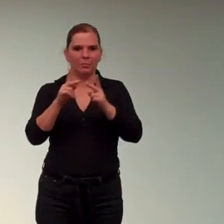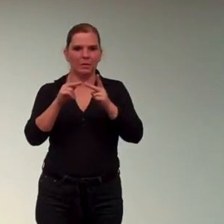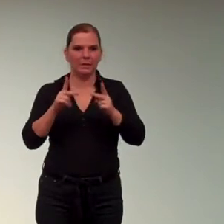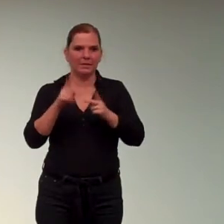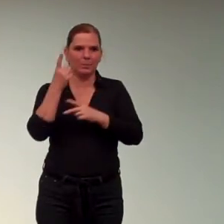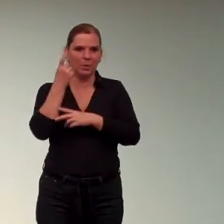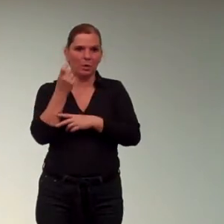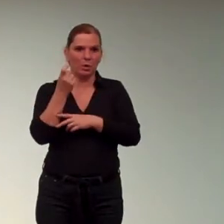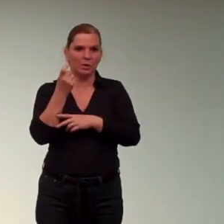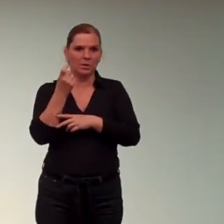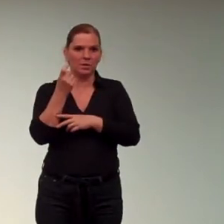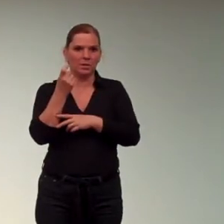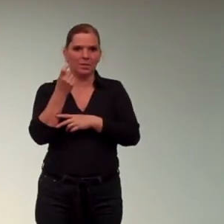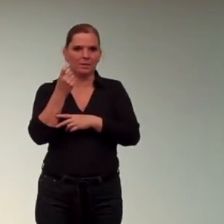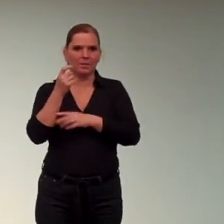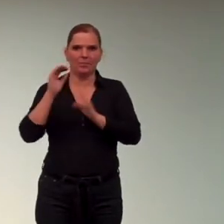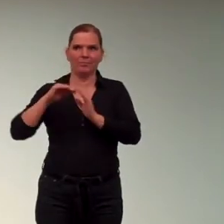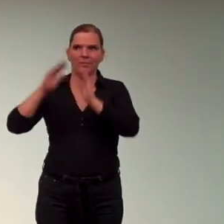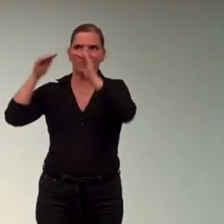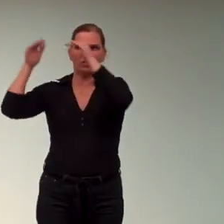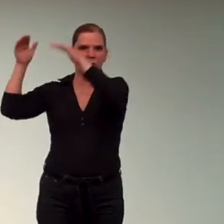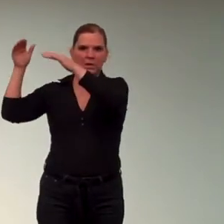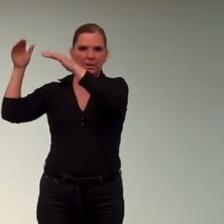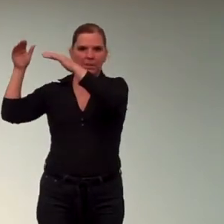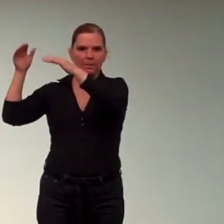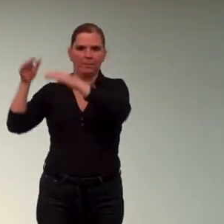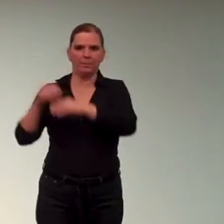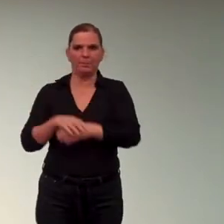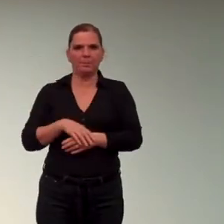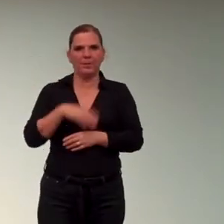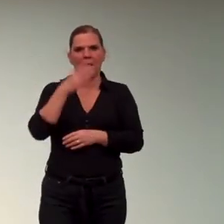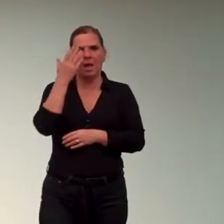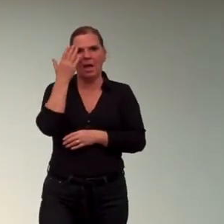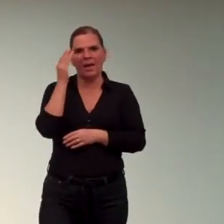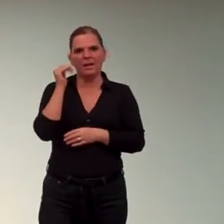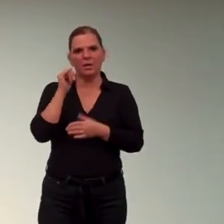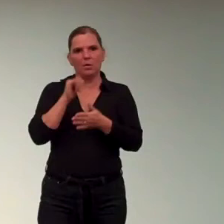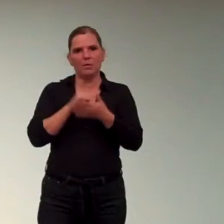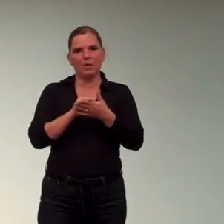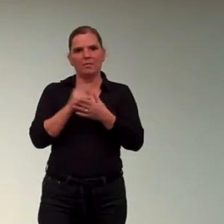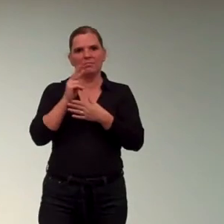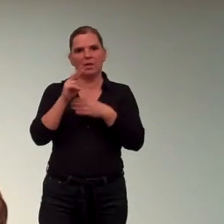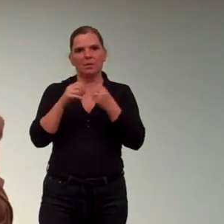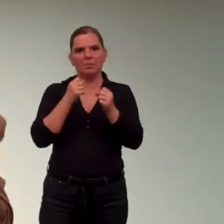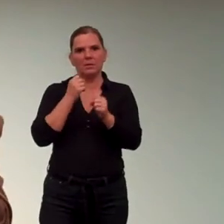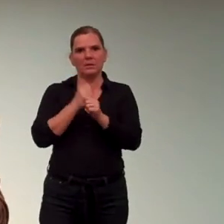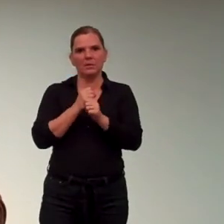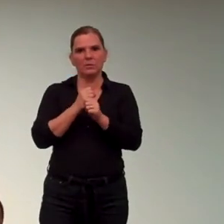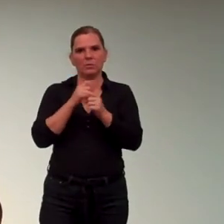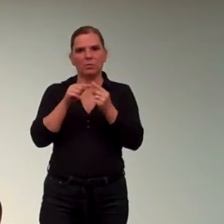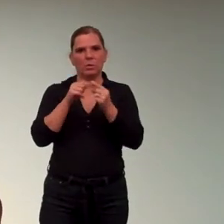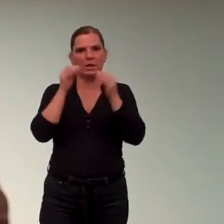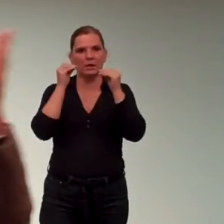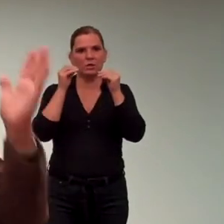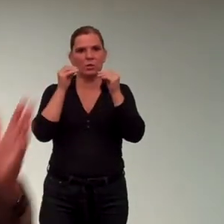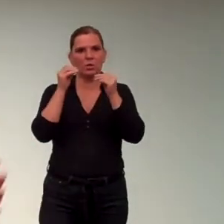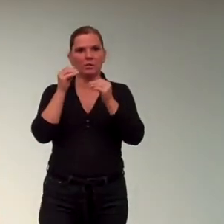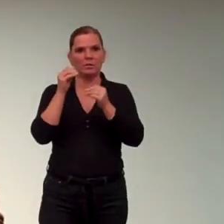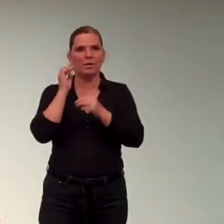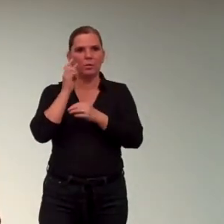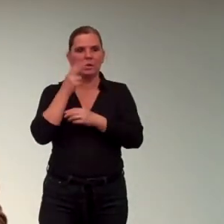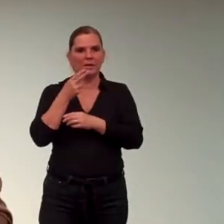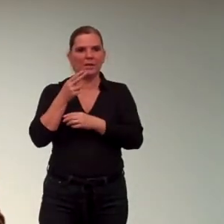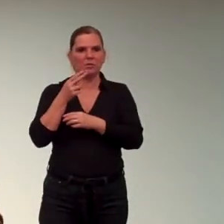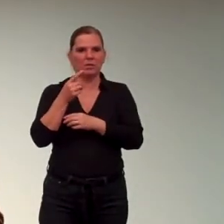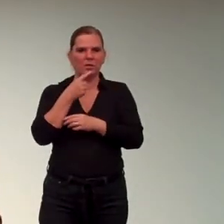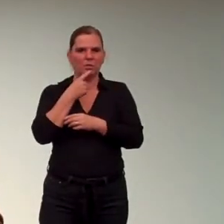place because it's too steep. I didn't realize for the first couple of years that I taught Wheeling history, I always used to